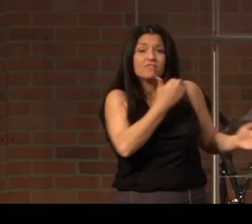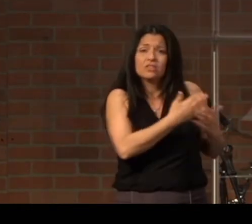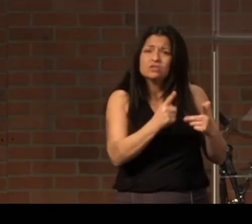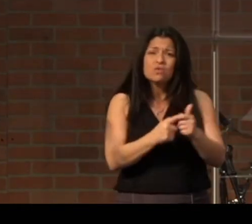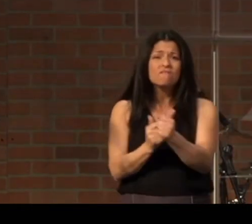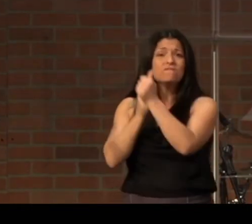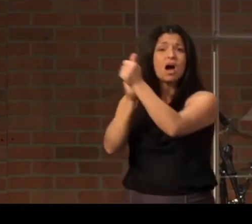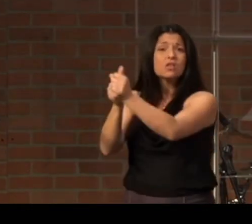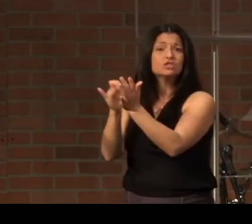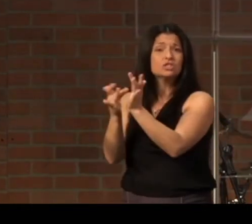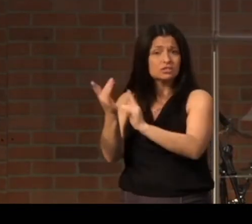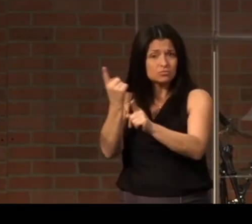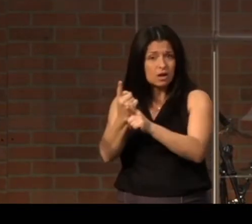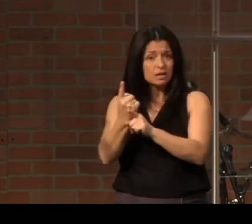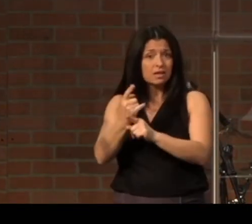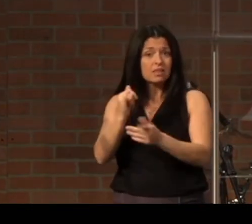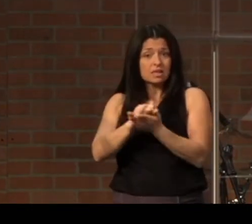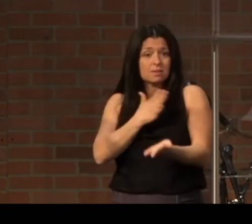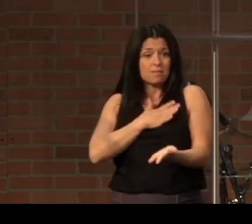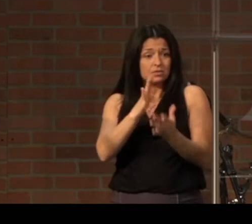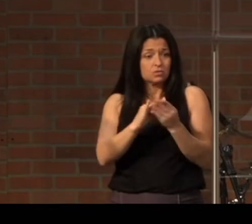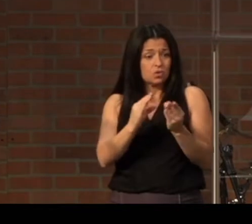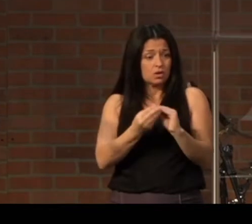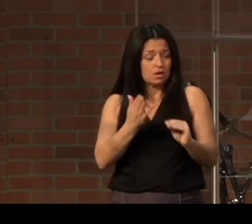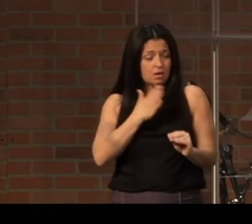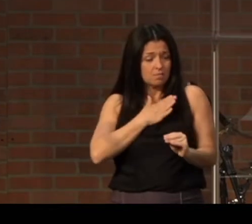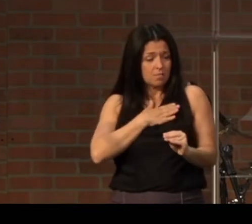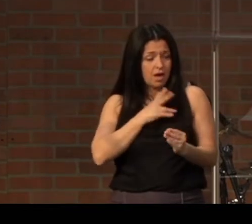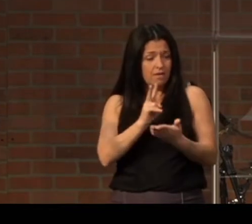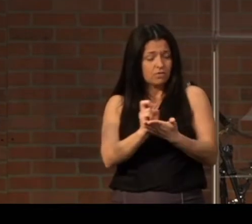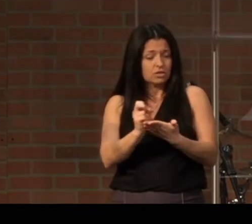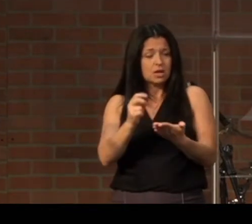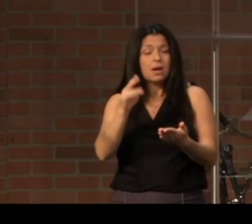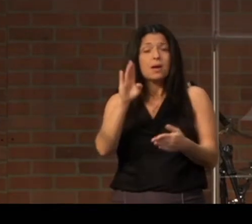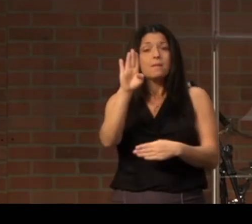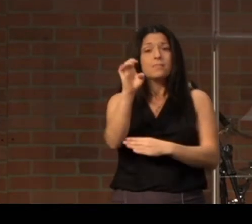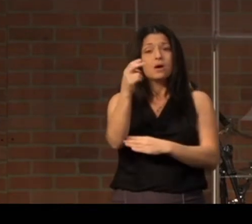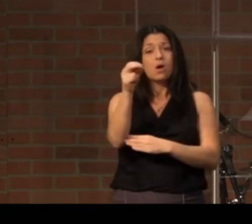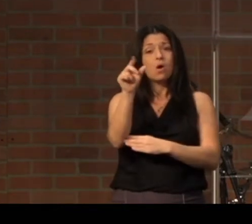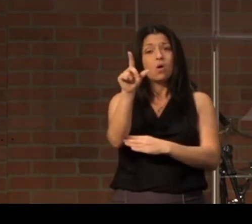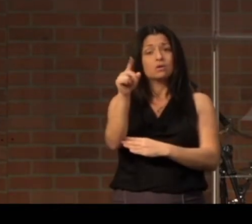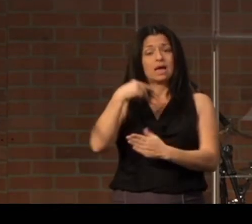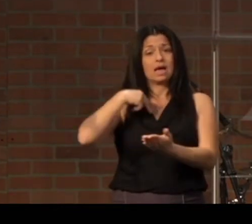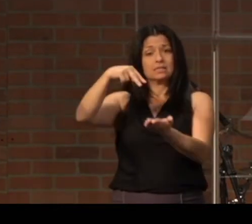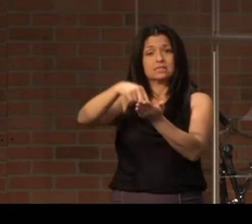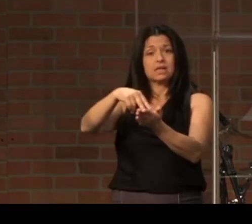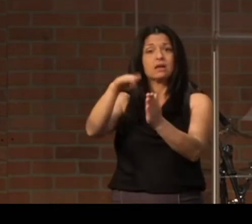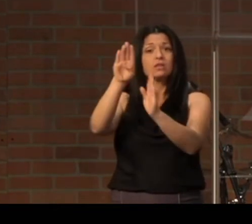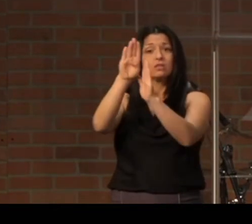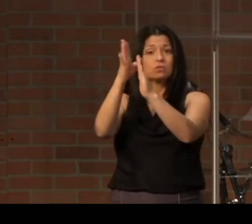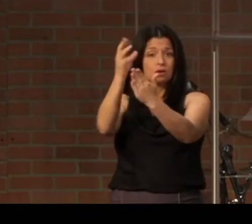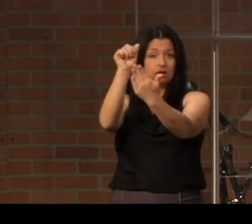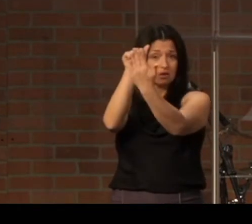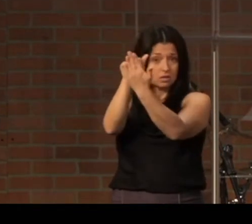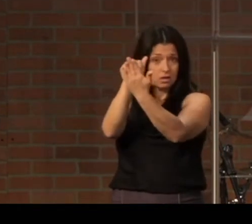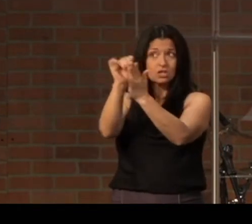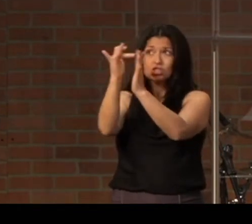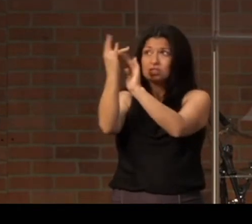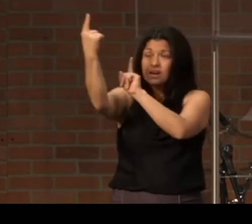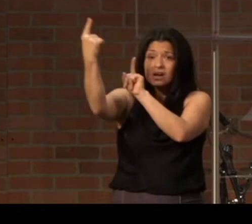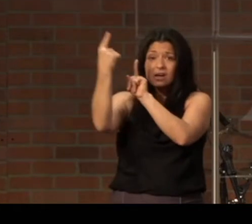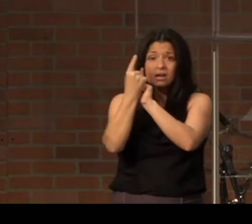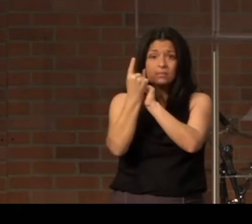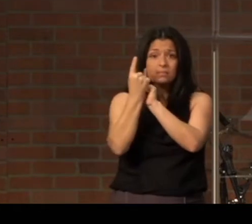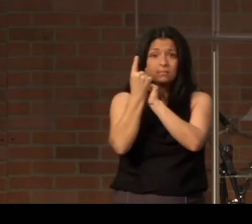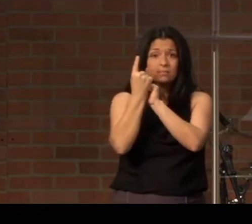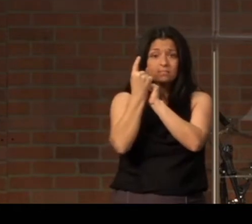I mean, isn't that our story? My verse, behold, I stand at the door and knock. Doesn't Jesus come to us? Doesn't he? Behold, I